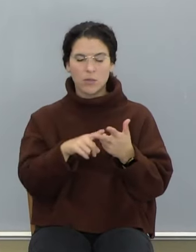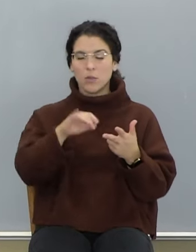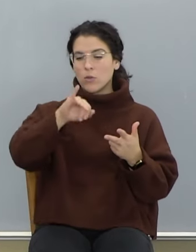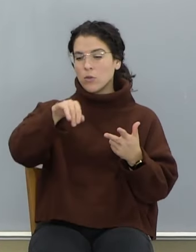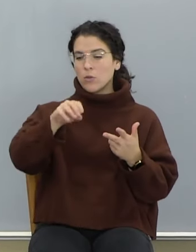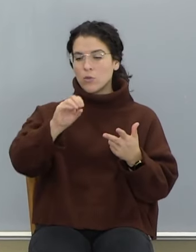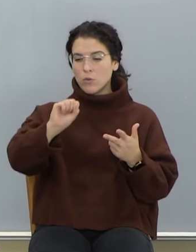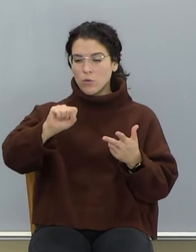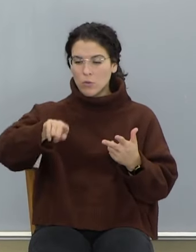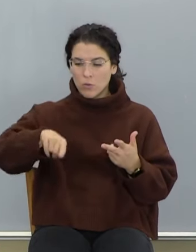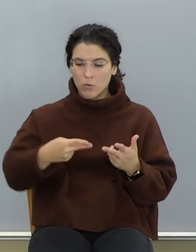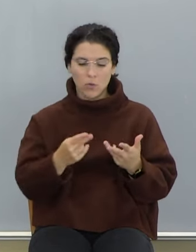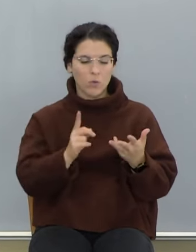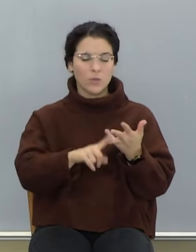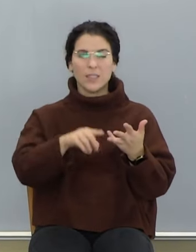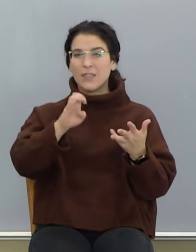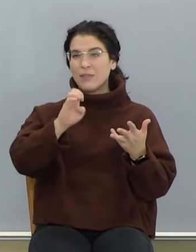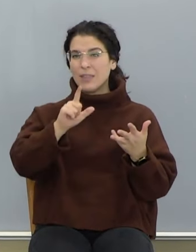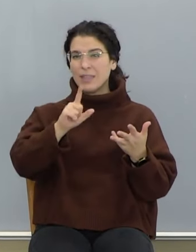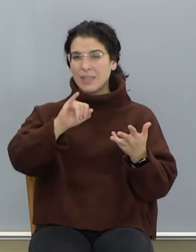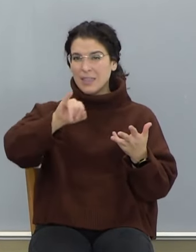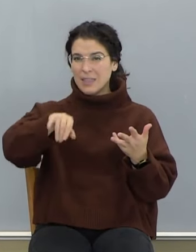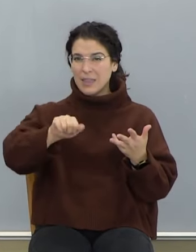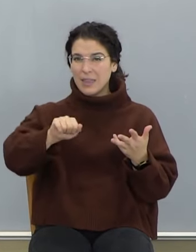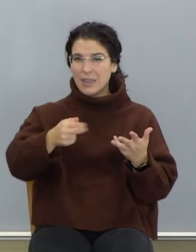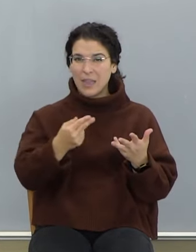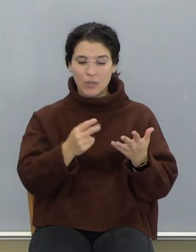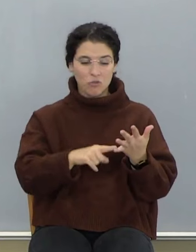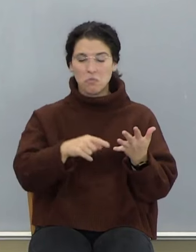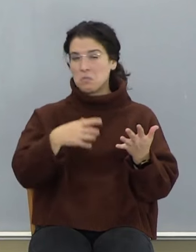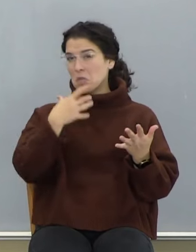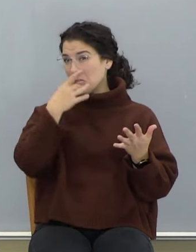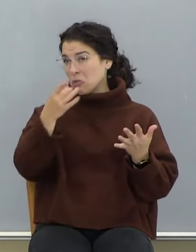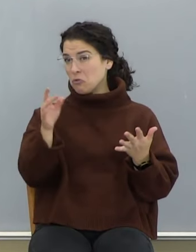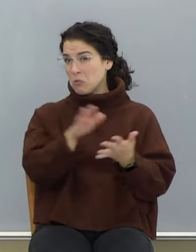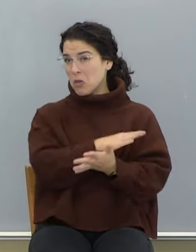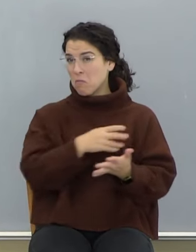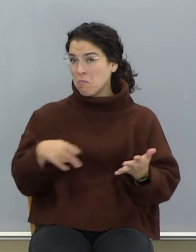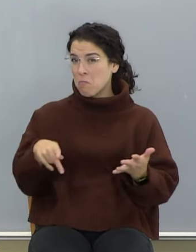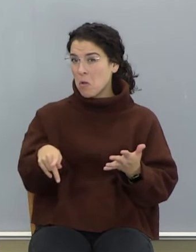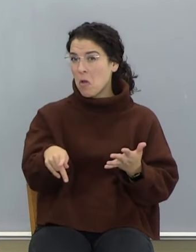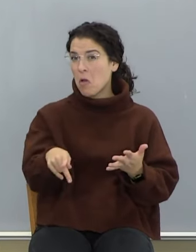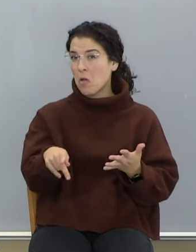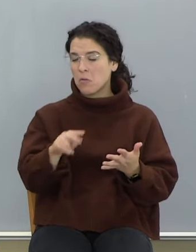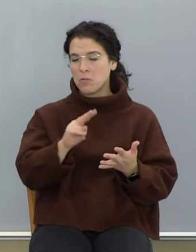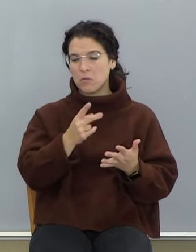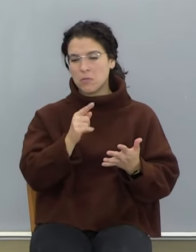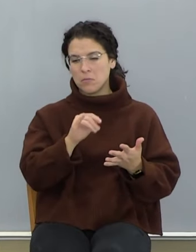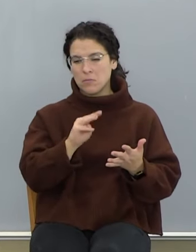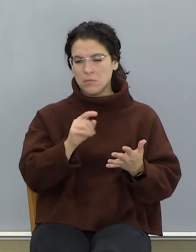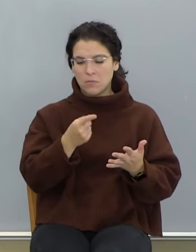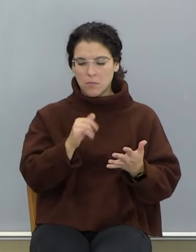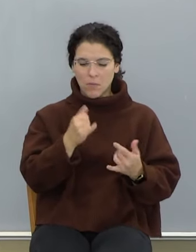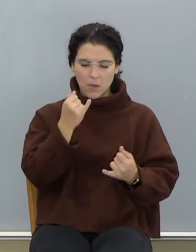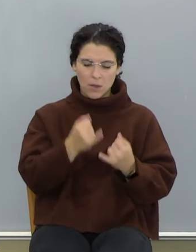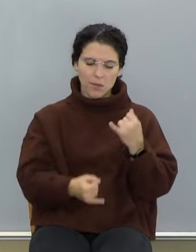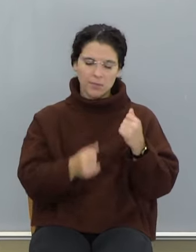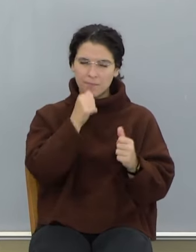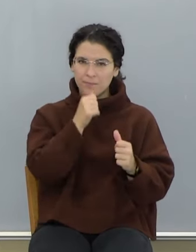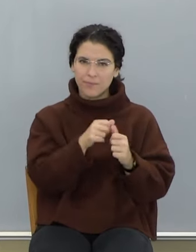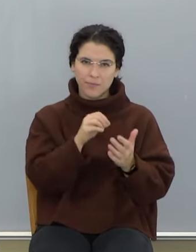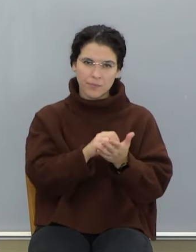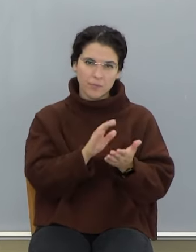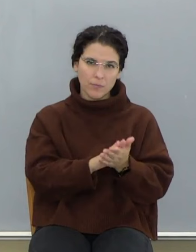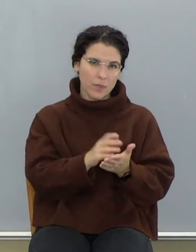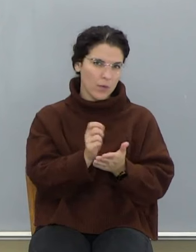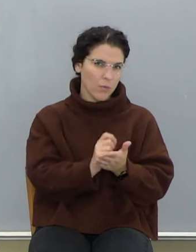prophets that do it. Interestingly enough, the Apostle Paul, I believe 2 Timothy is the last letter that he